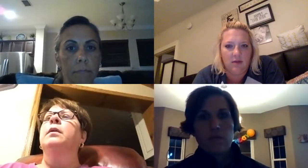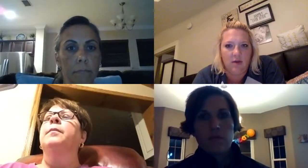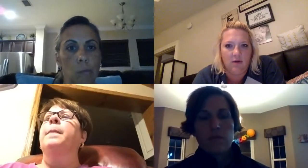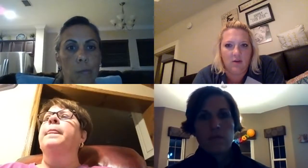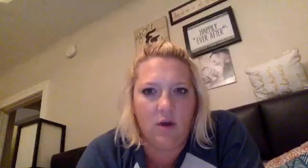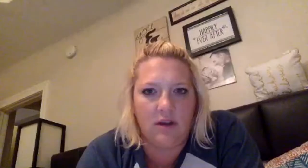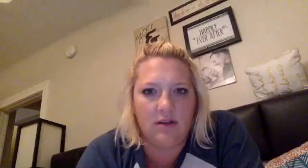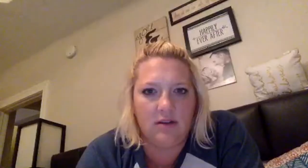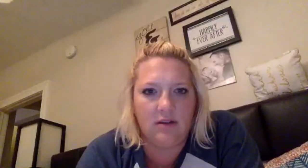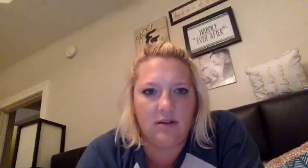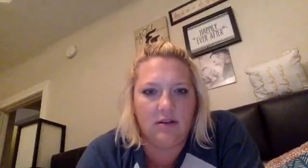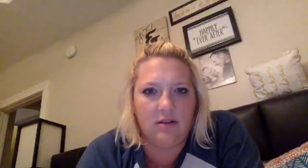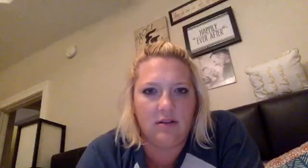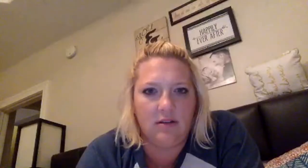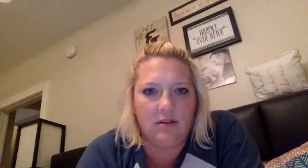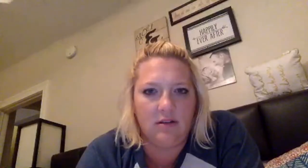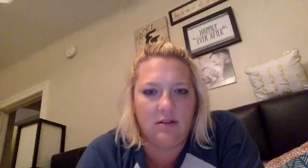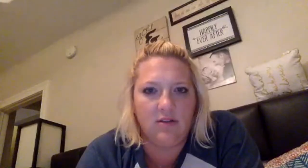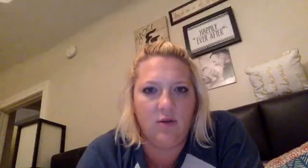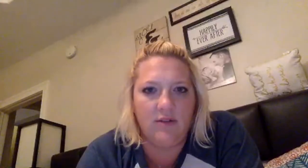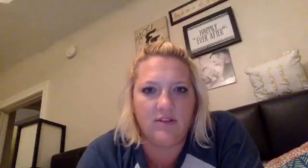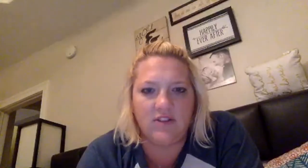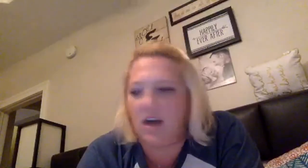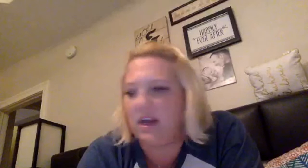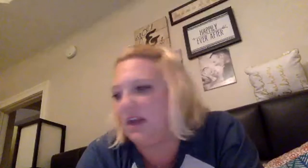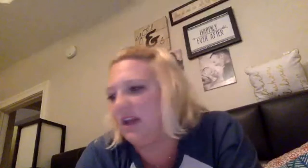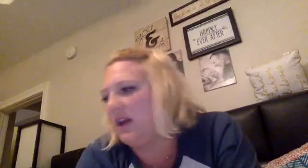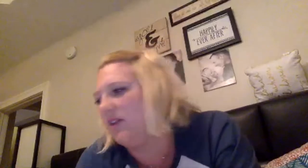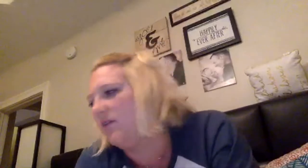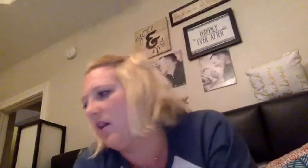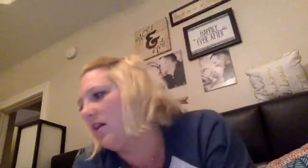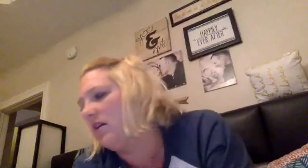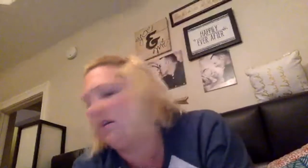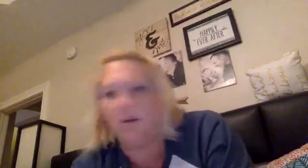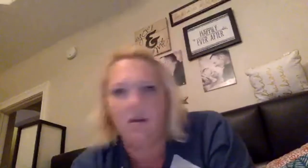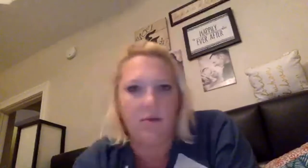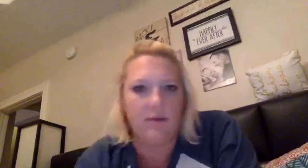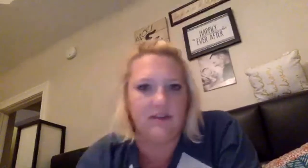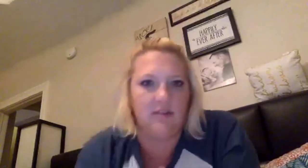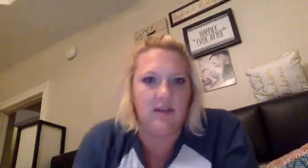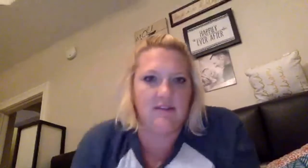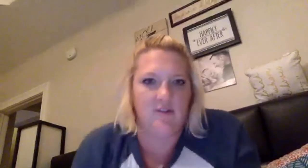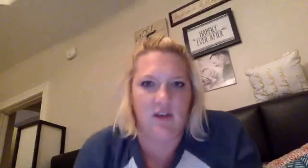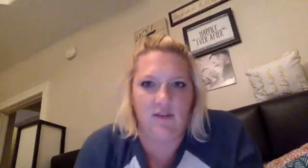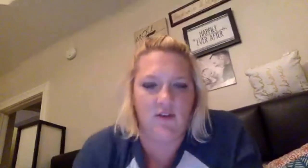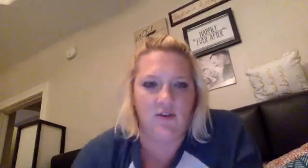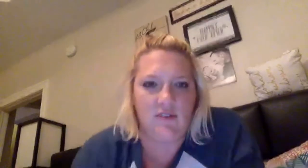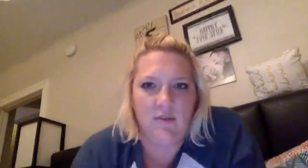however you want Uh, it. So whoever's talking then kind of pops into the main screen if you do the speaker